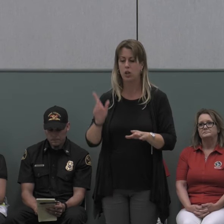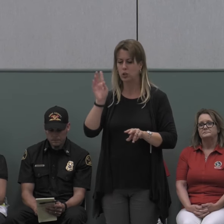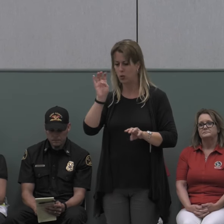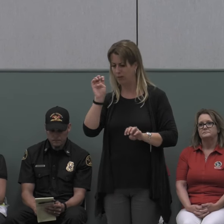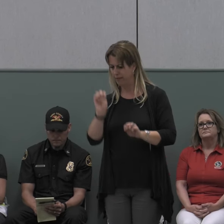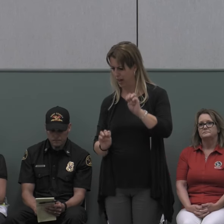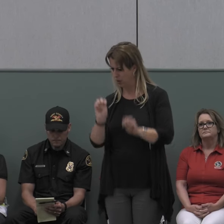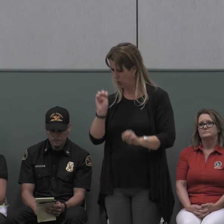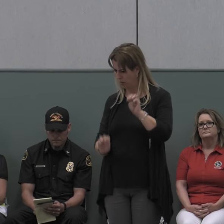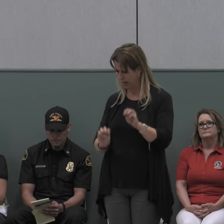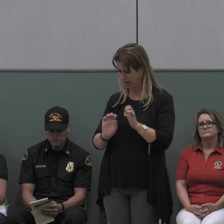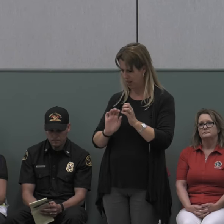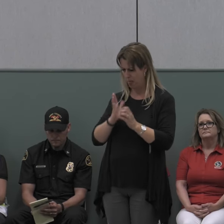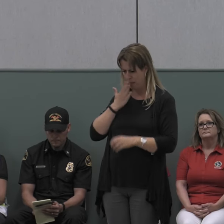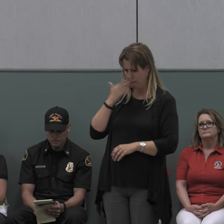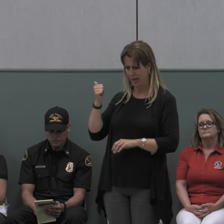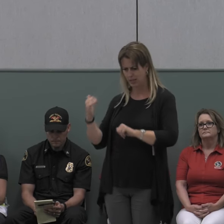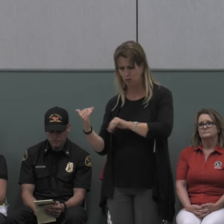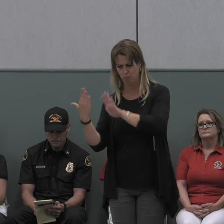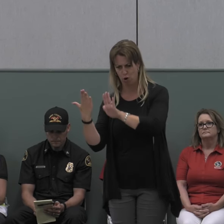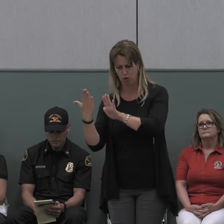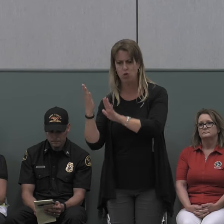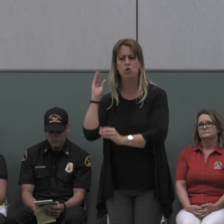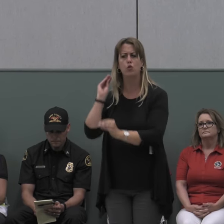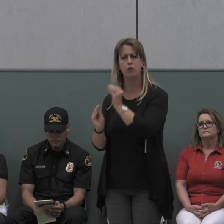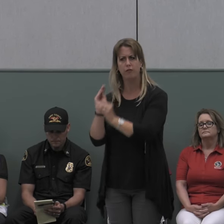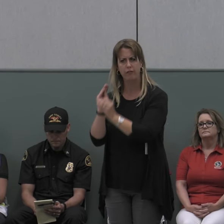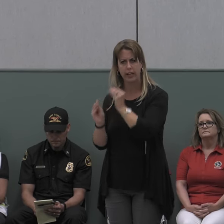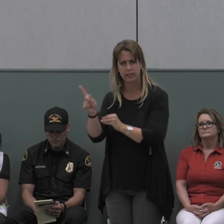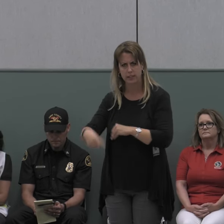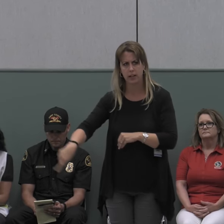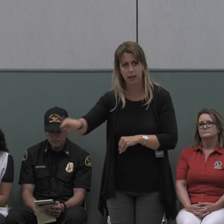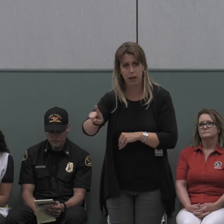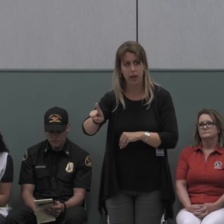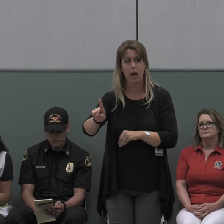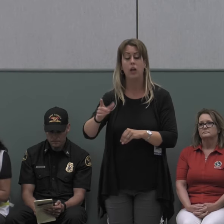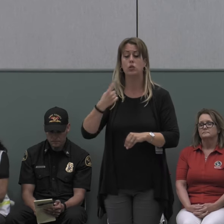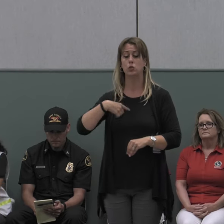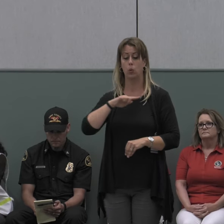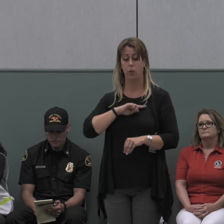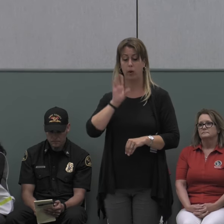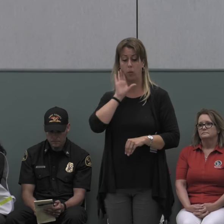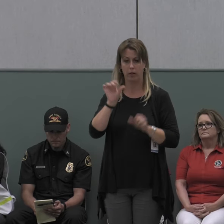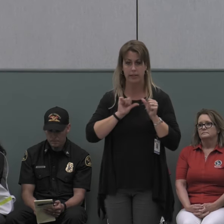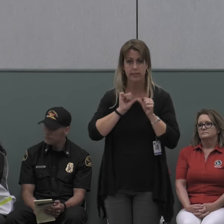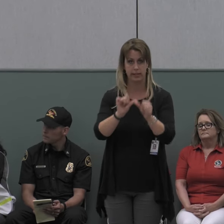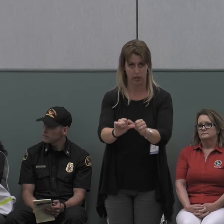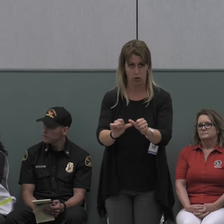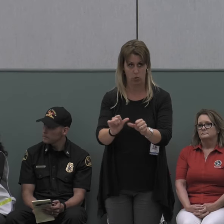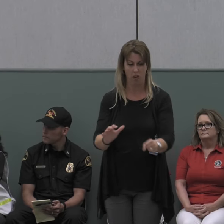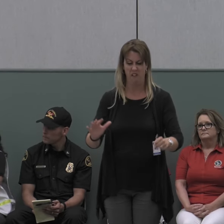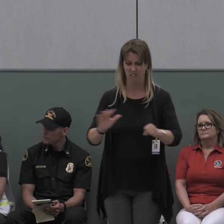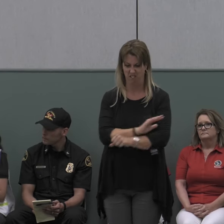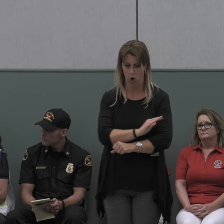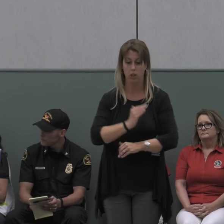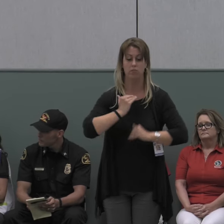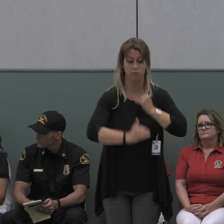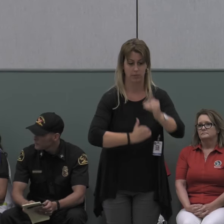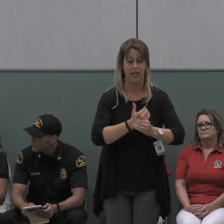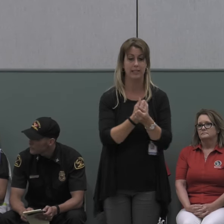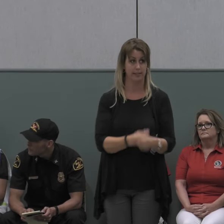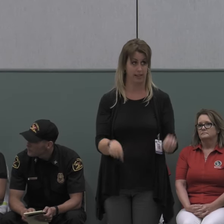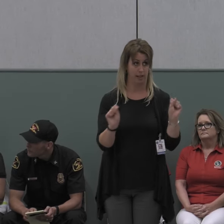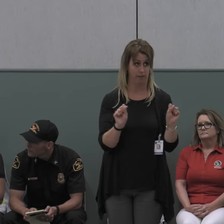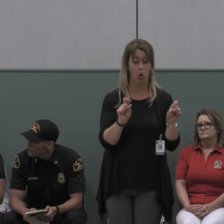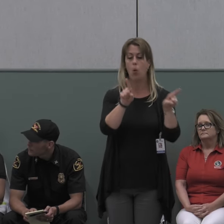approach to make those repairs needed to resume full productions safely and quickly. Concurrently, SVM is coordinating